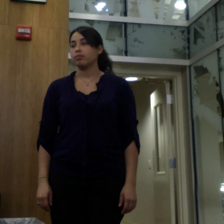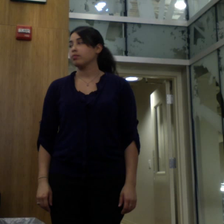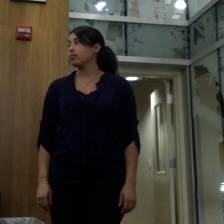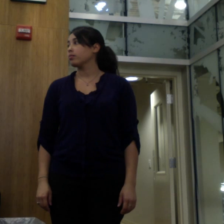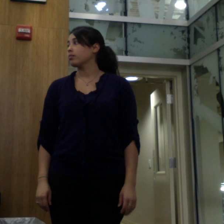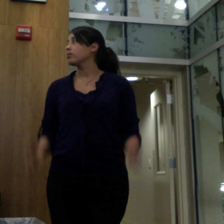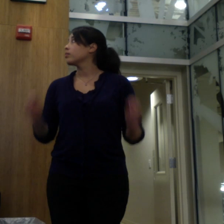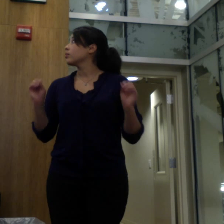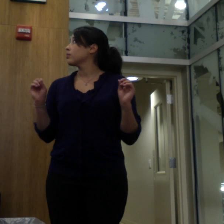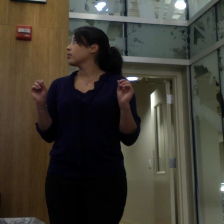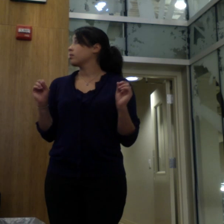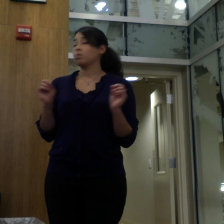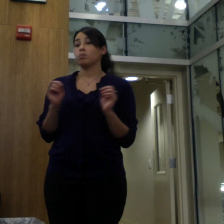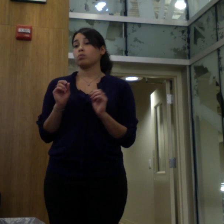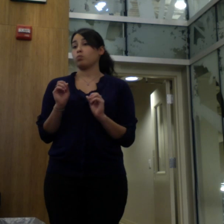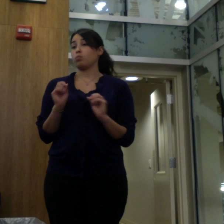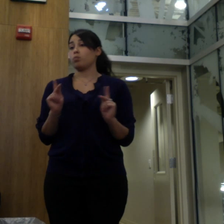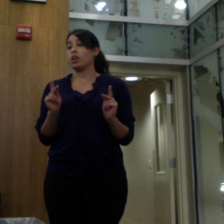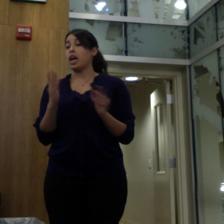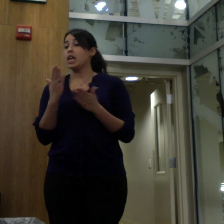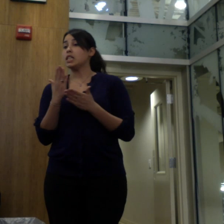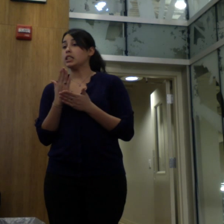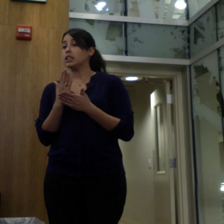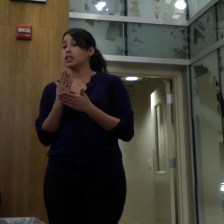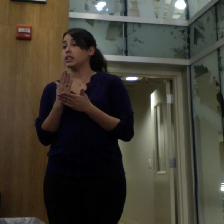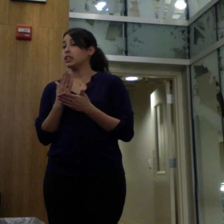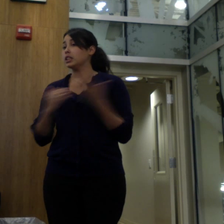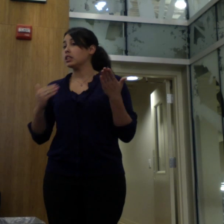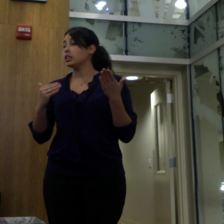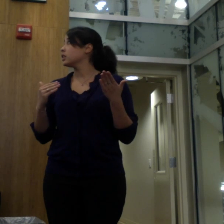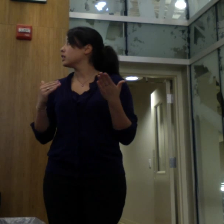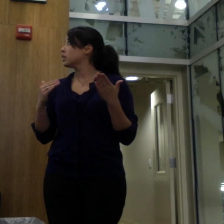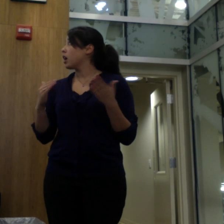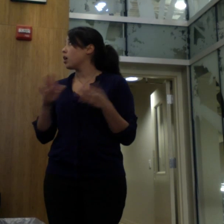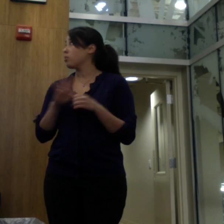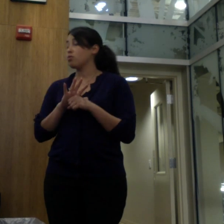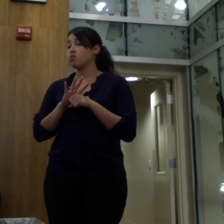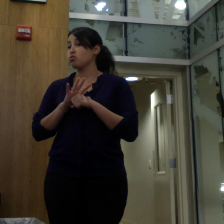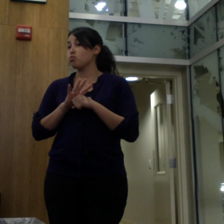All right, so some of the stressors. Let's say,